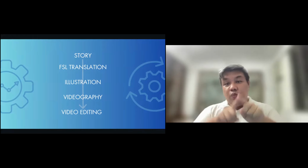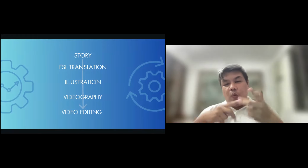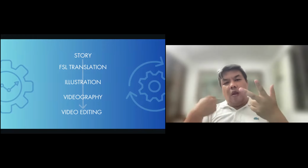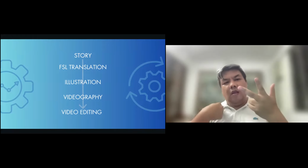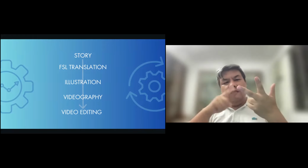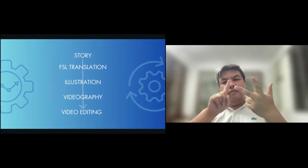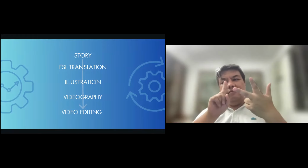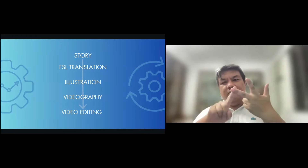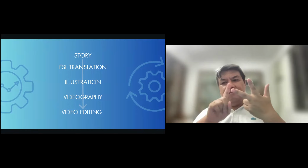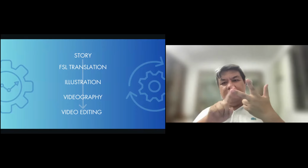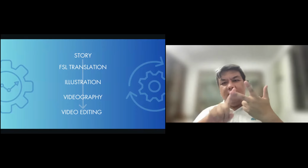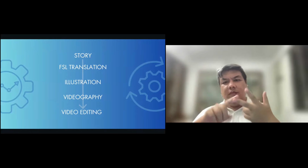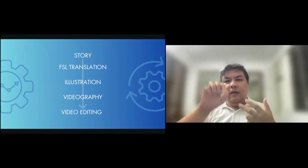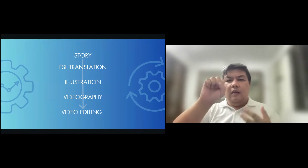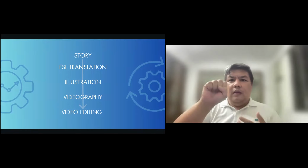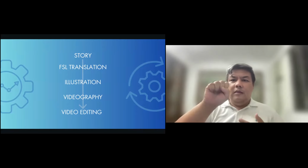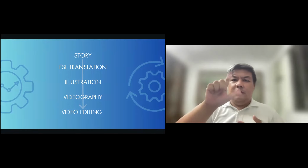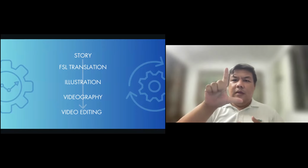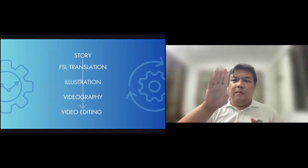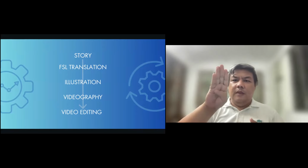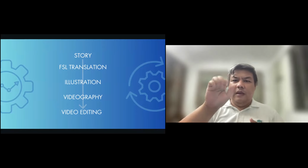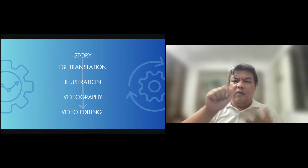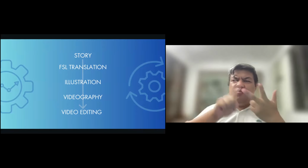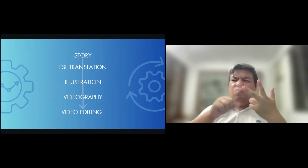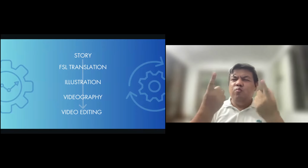books. Also, we needed to